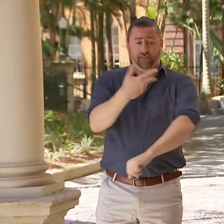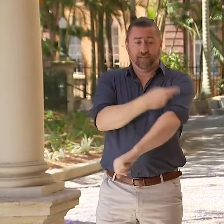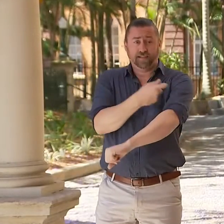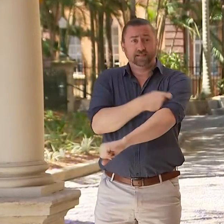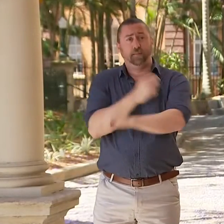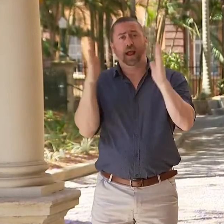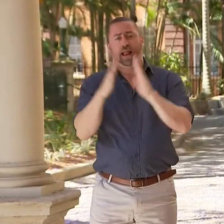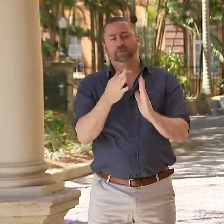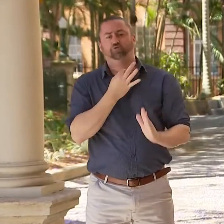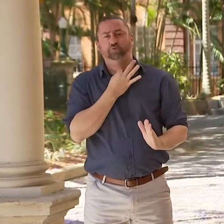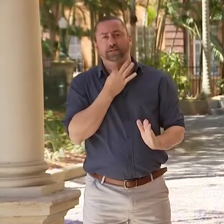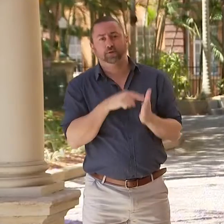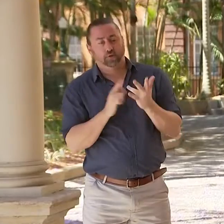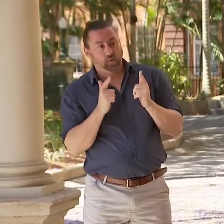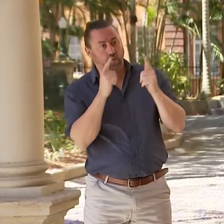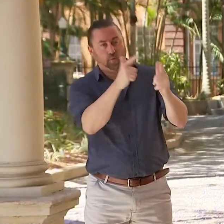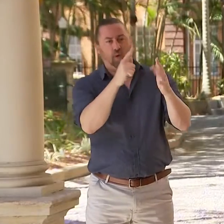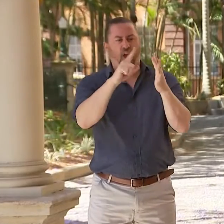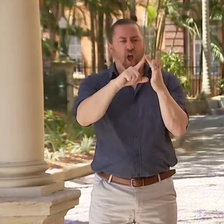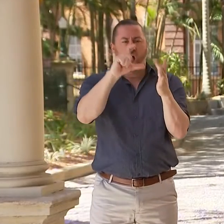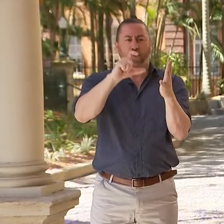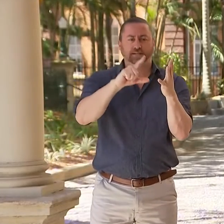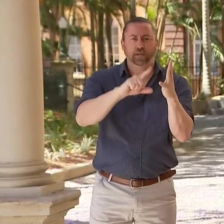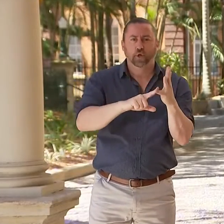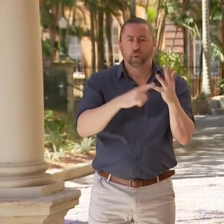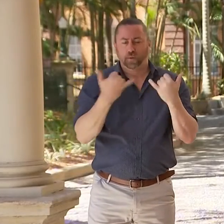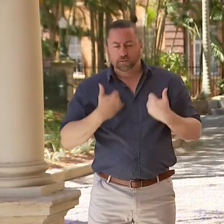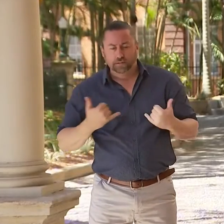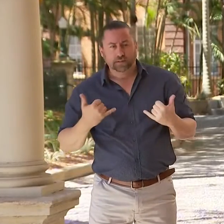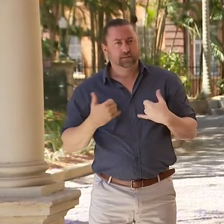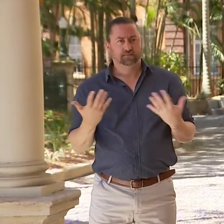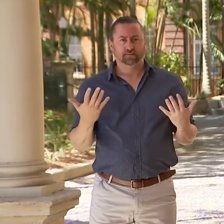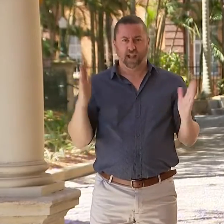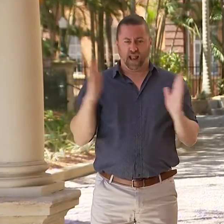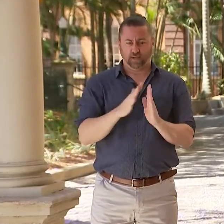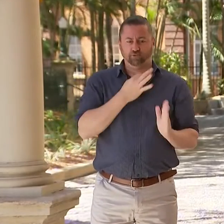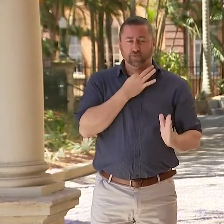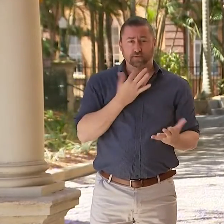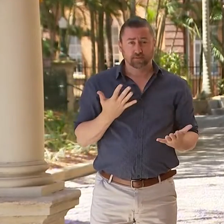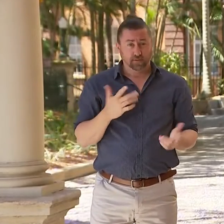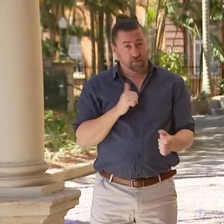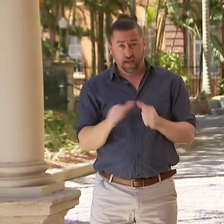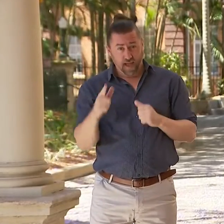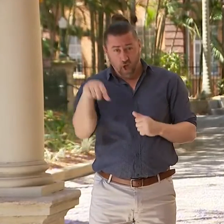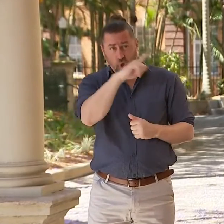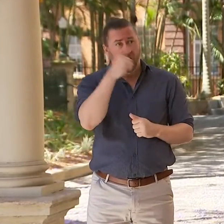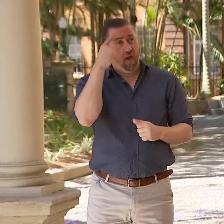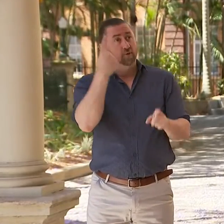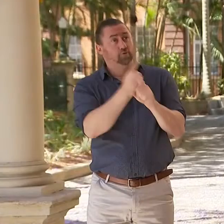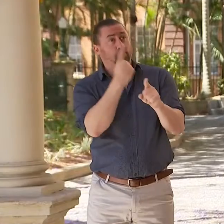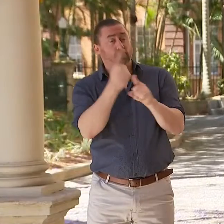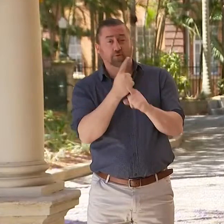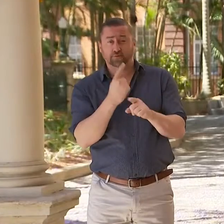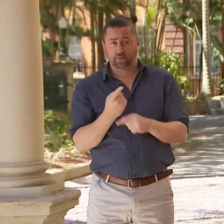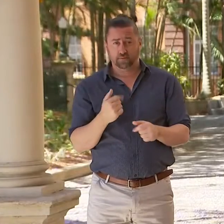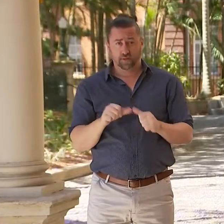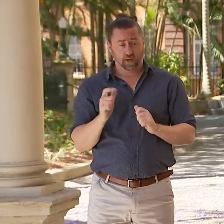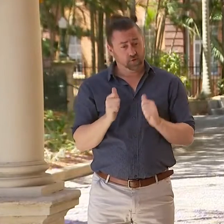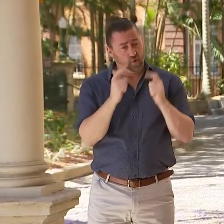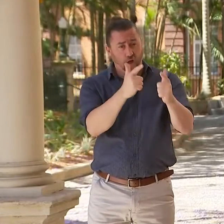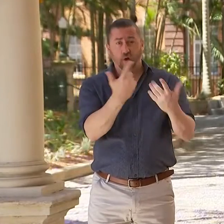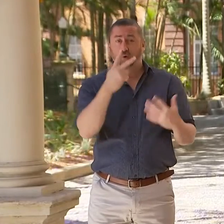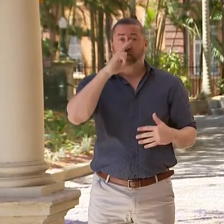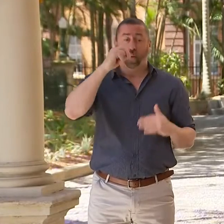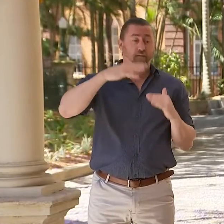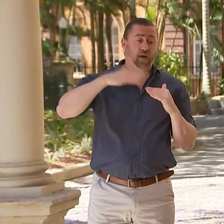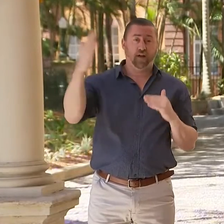We know that decreases the need for hospitalisation. So it's really, really important going forward. Everyone aged 12